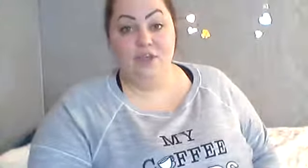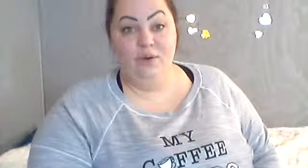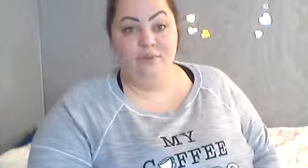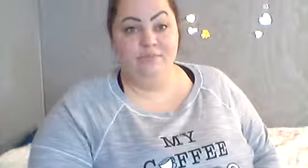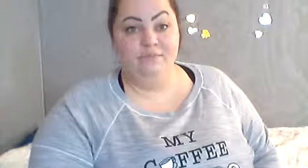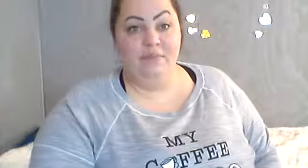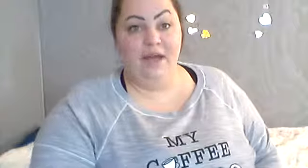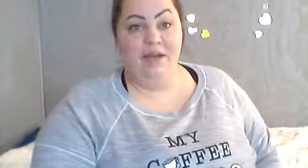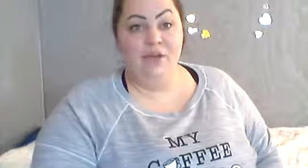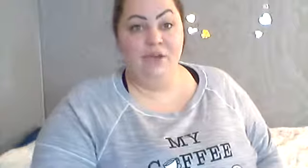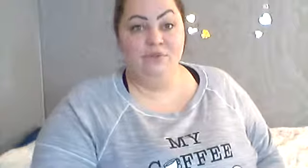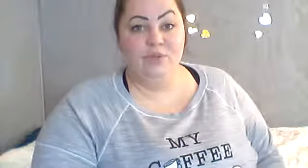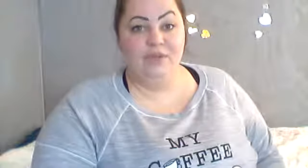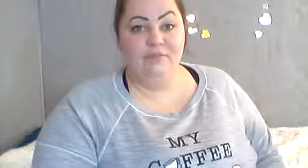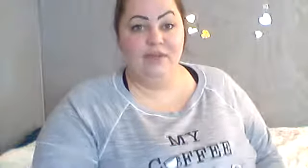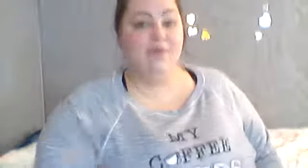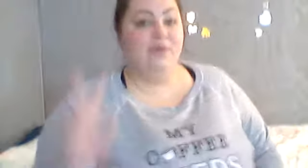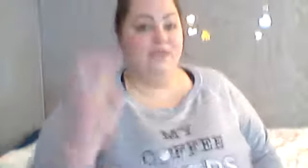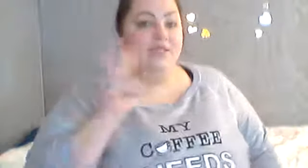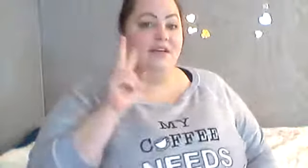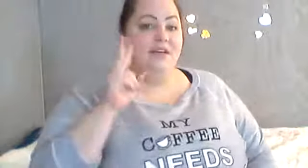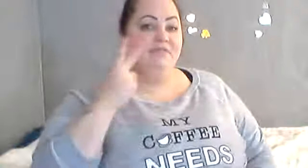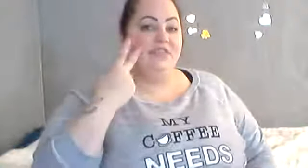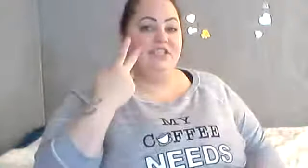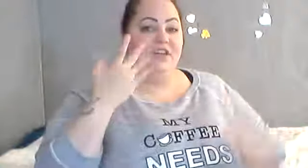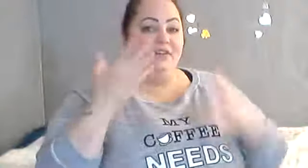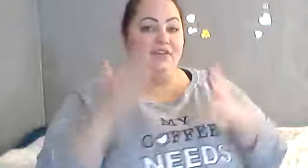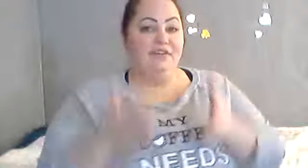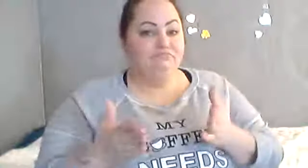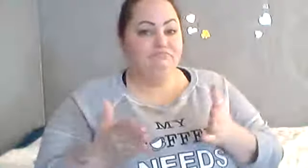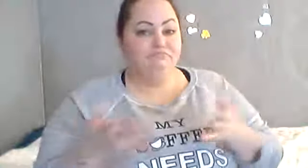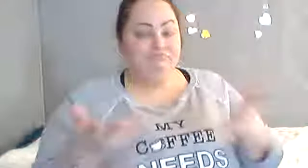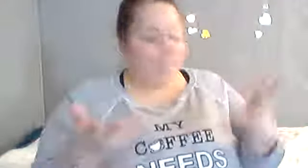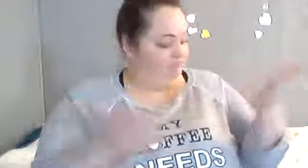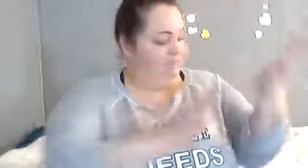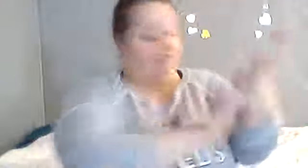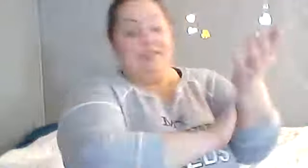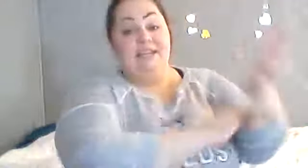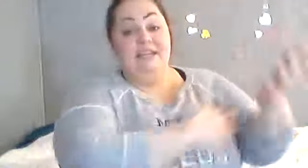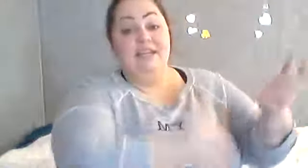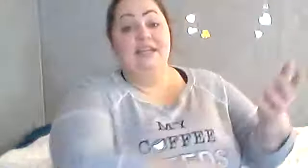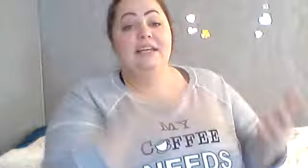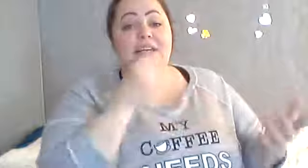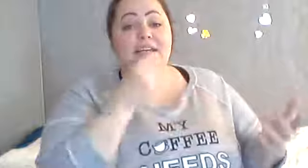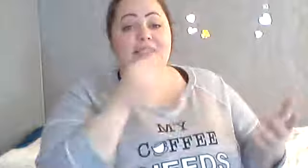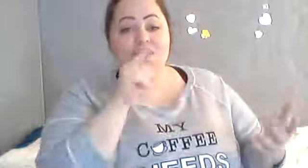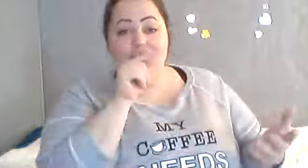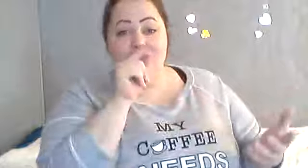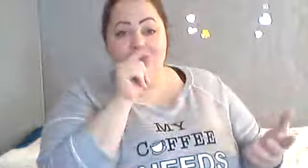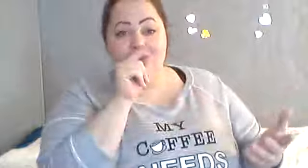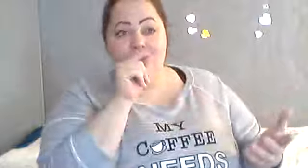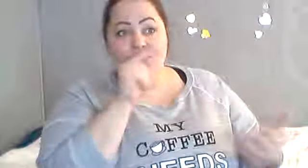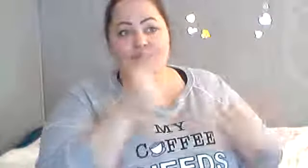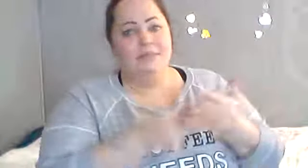So, by no doing of my own, he's a vegetarian. Basically, he eats chicken only